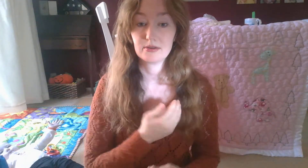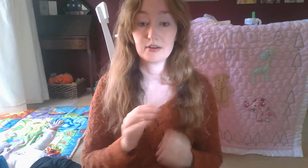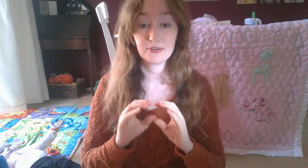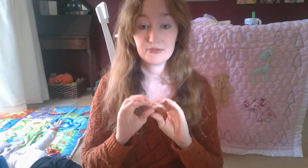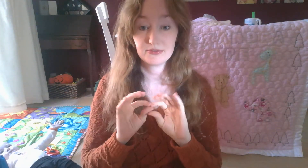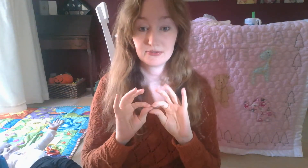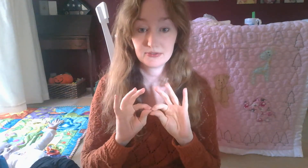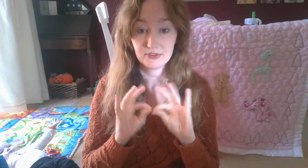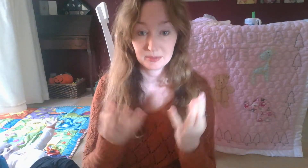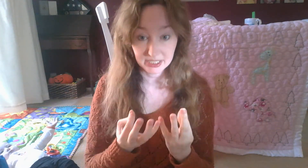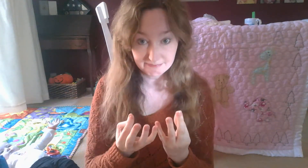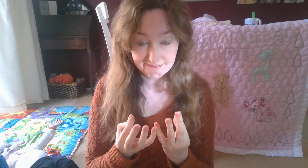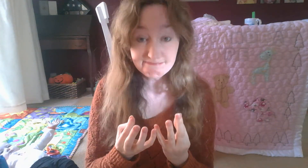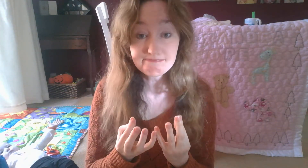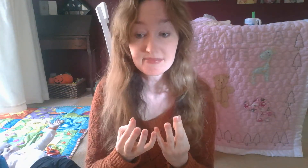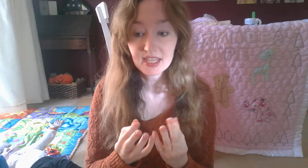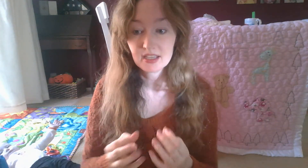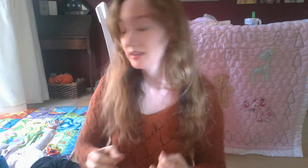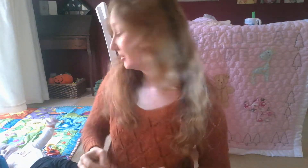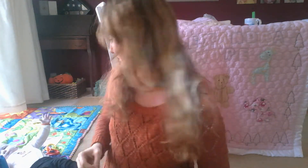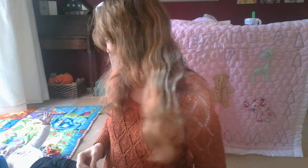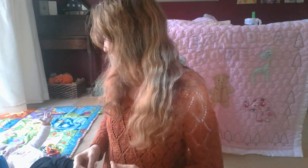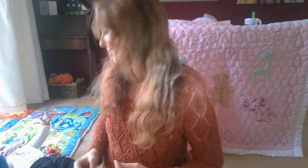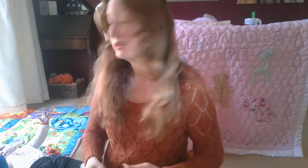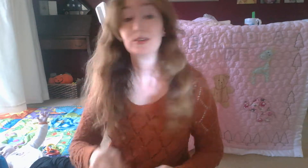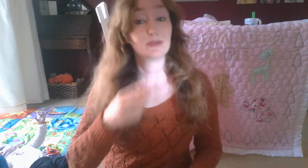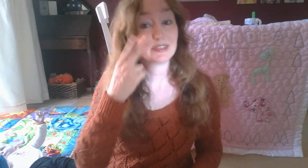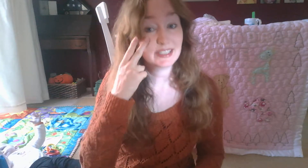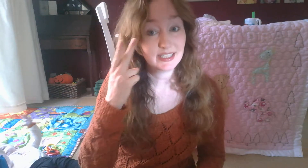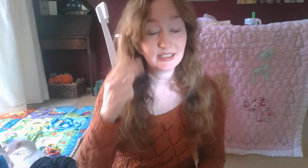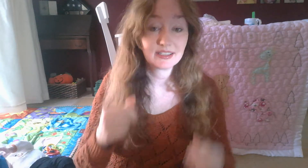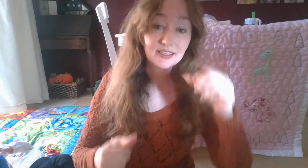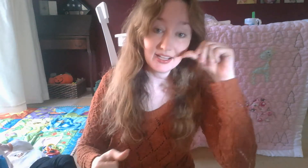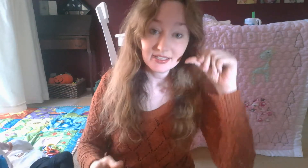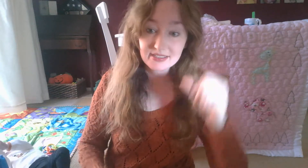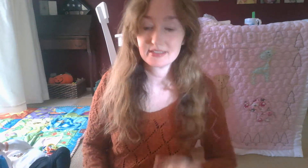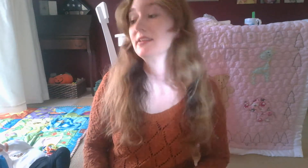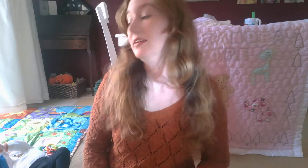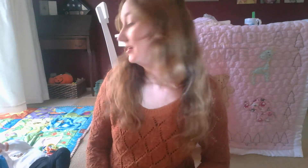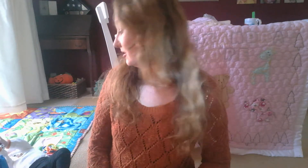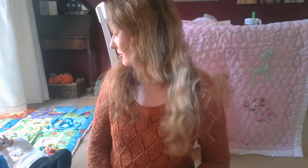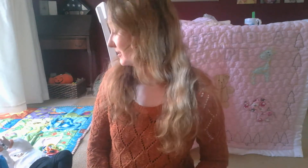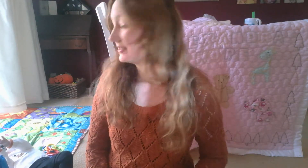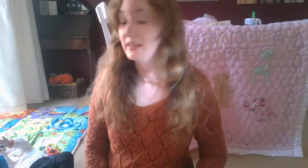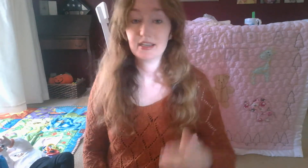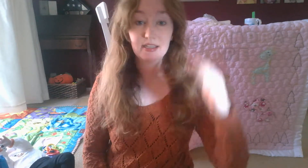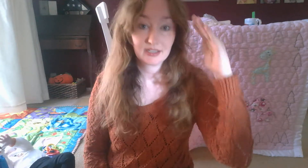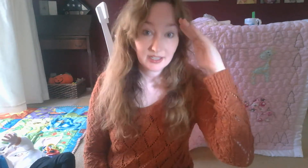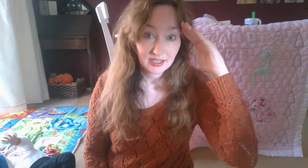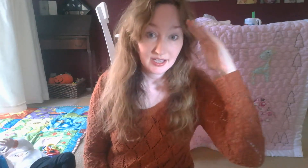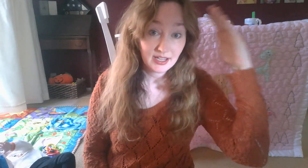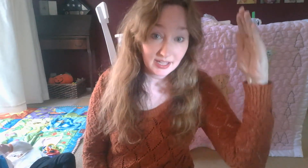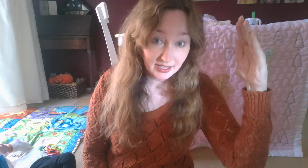our family, when you see Alex, you could say,